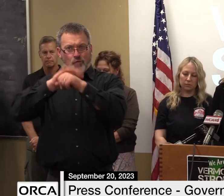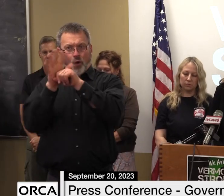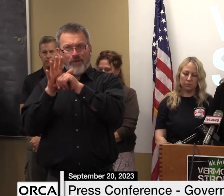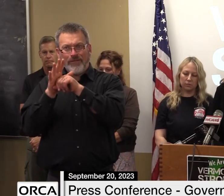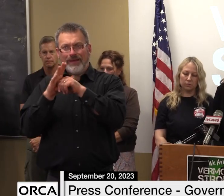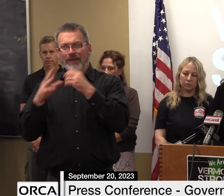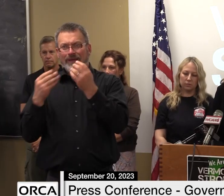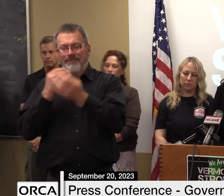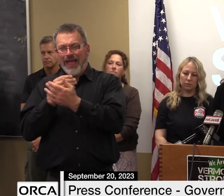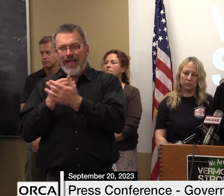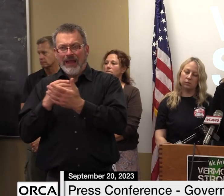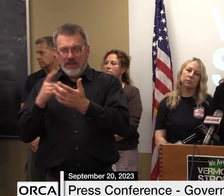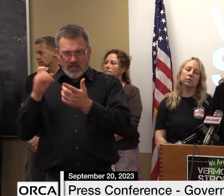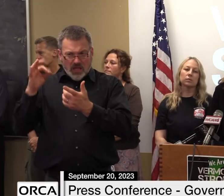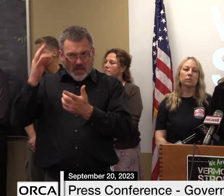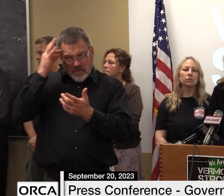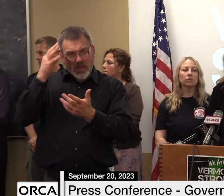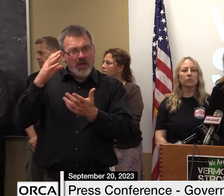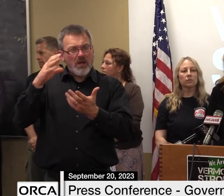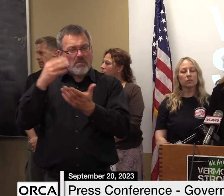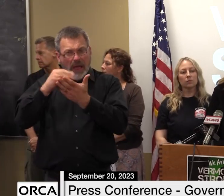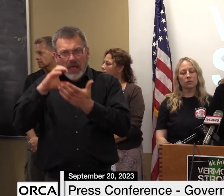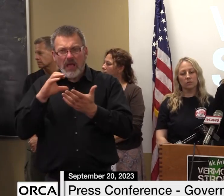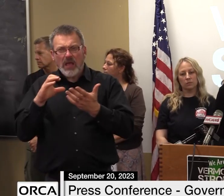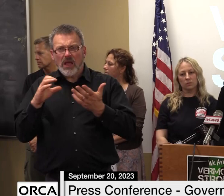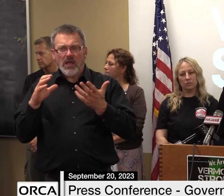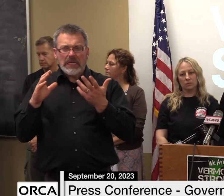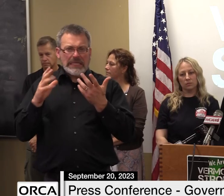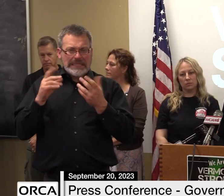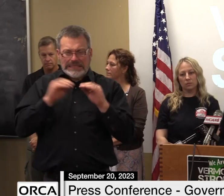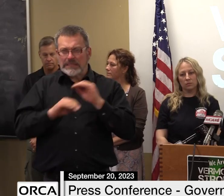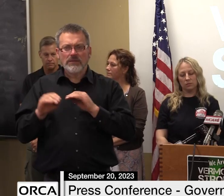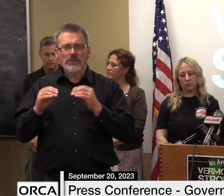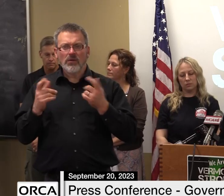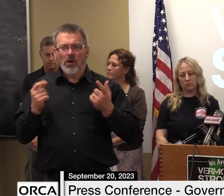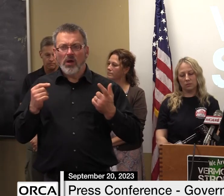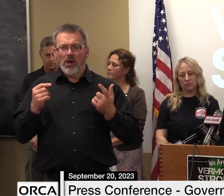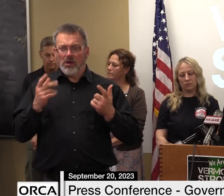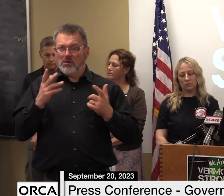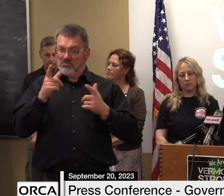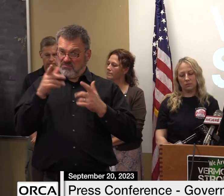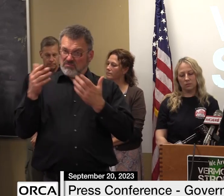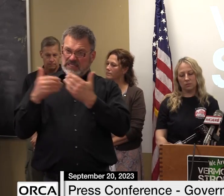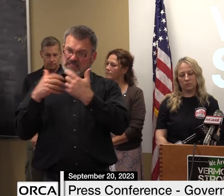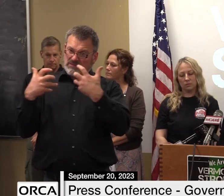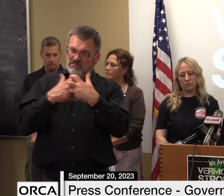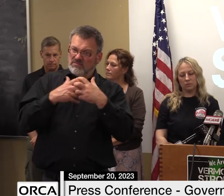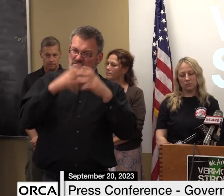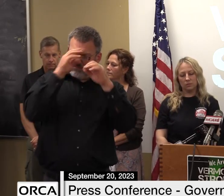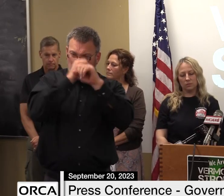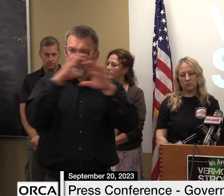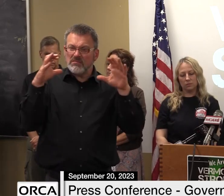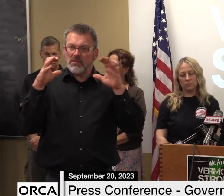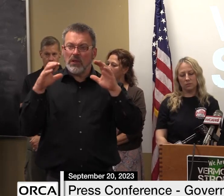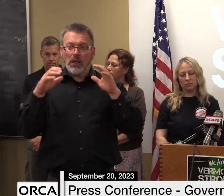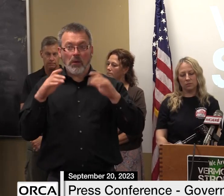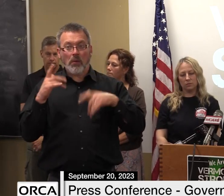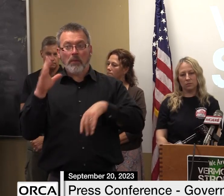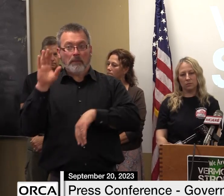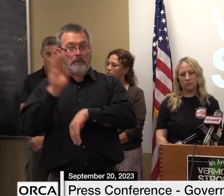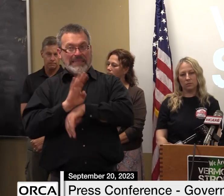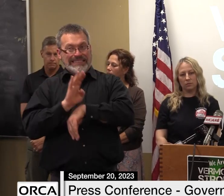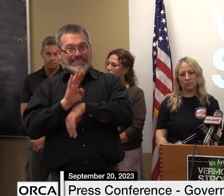some money because of just the financing. I mean, I could see a scenario in which a business could get a lot more money down the